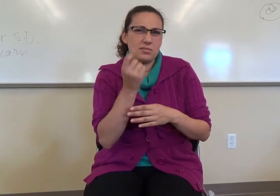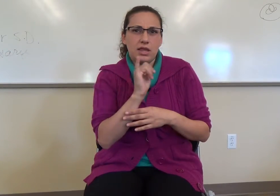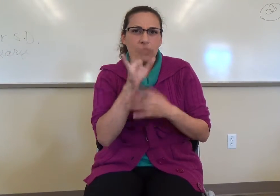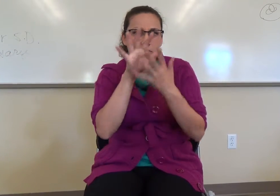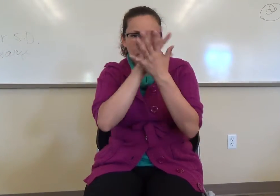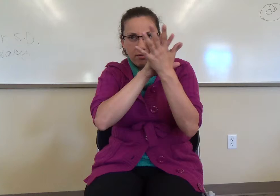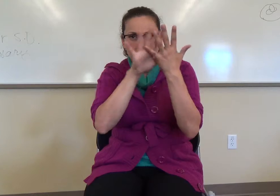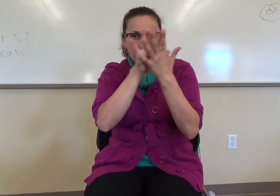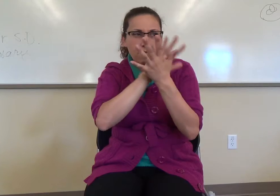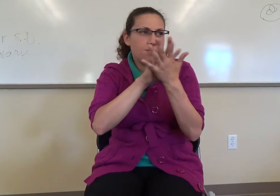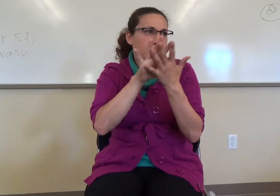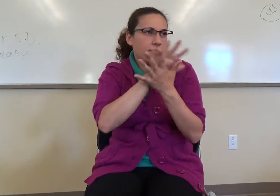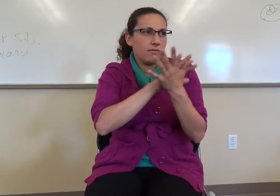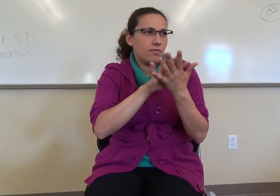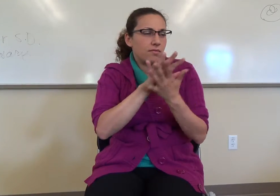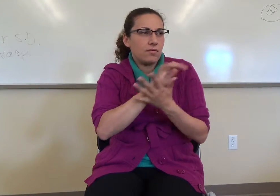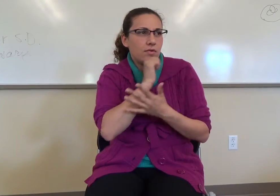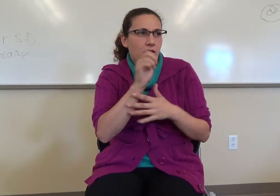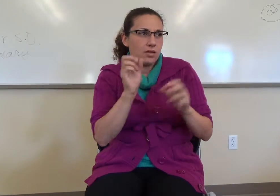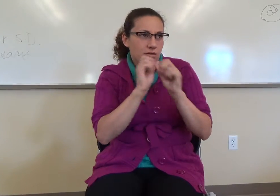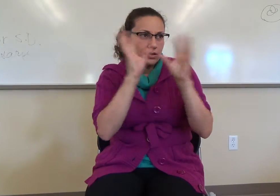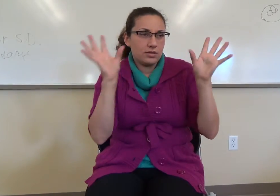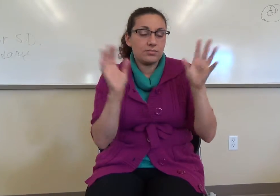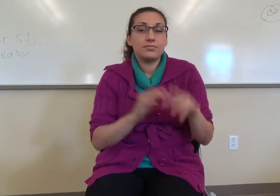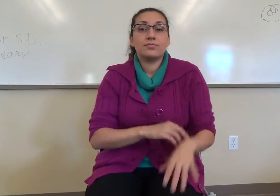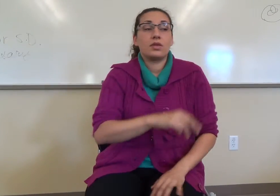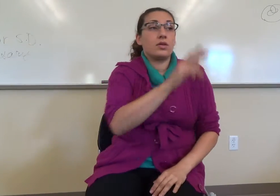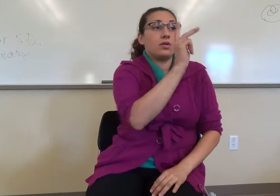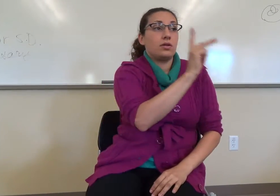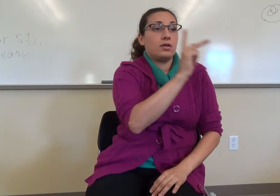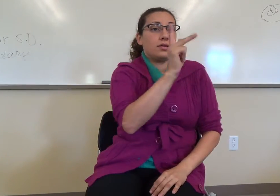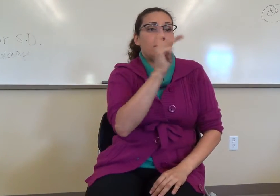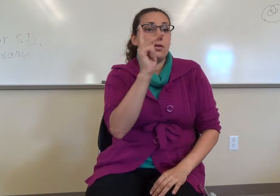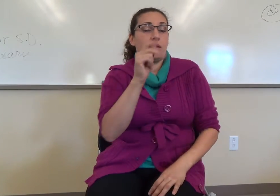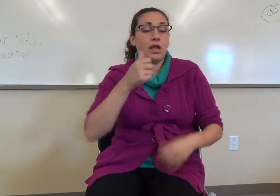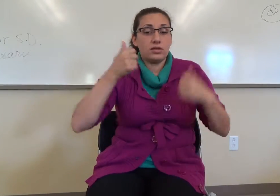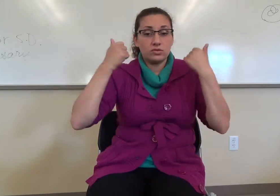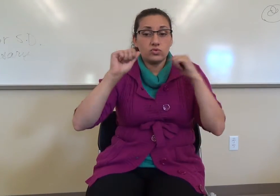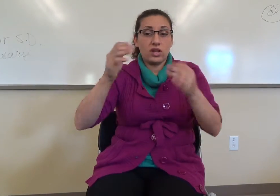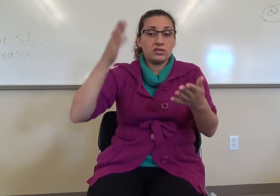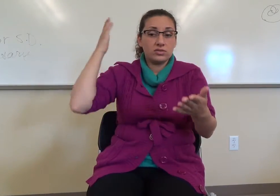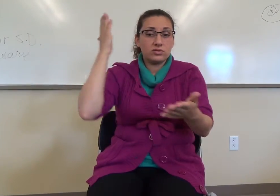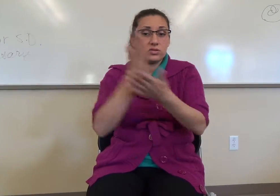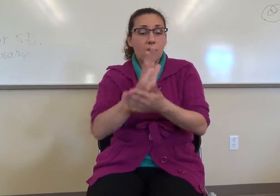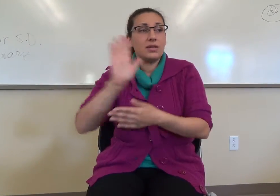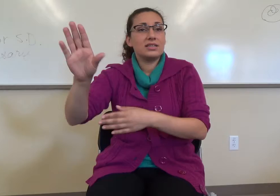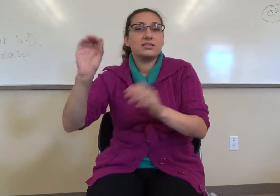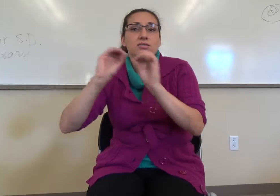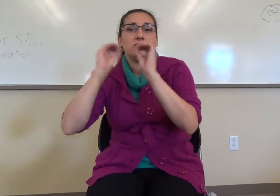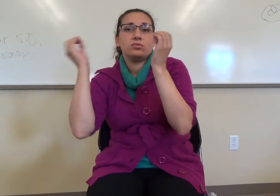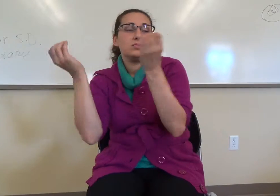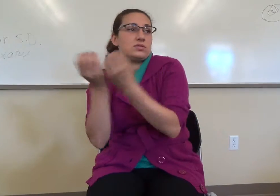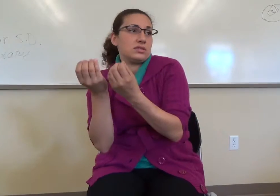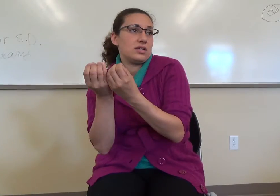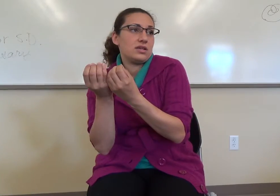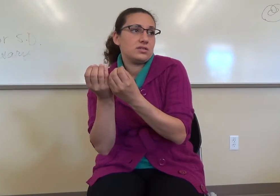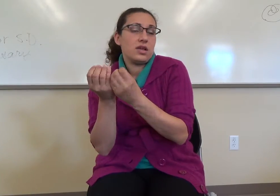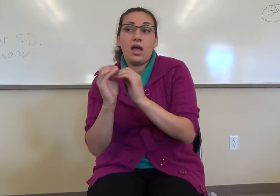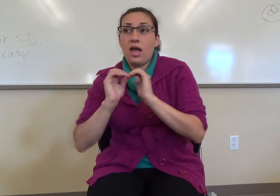specific. The Ku Klux Klan tried to stop his organizing activities by bombing his